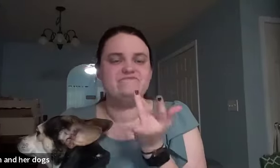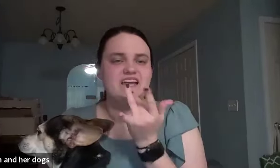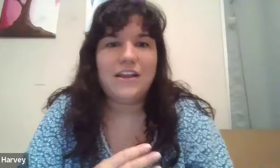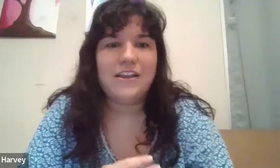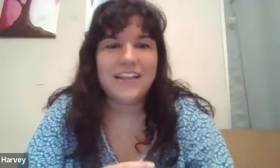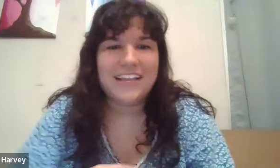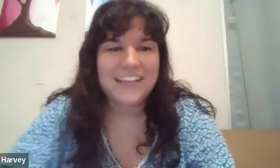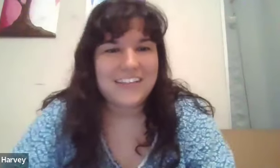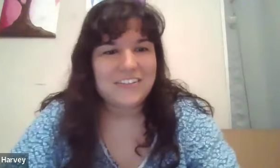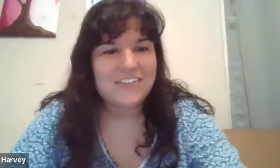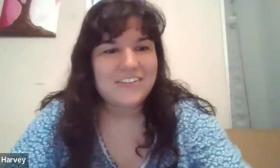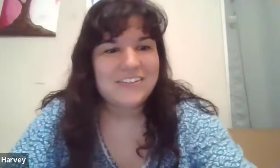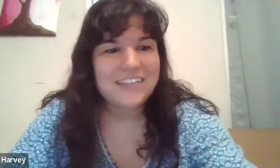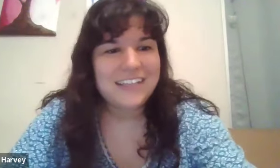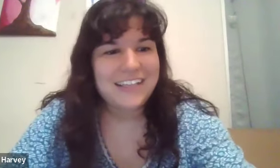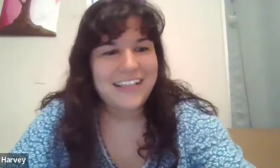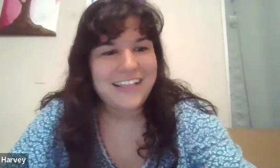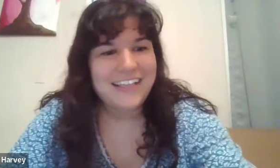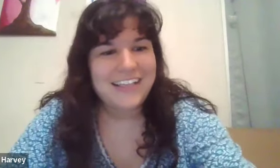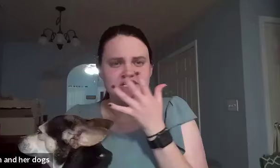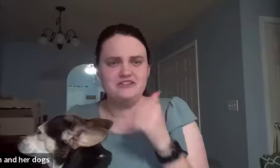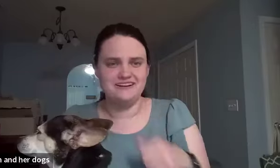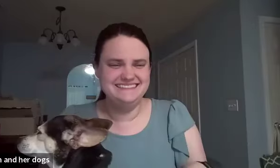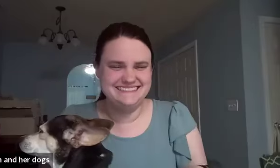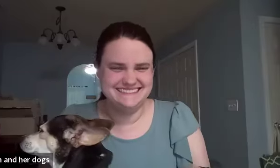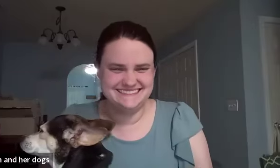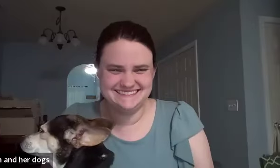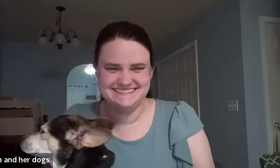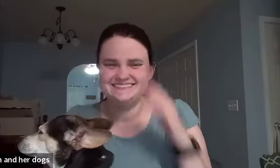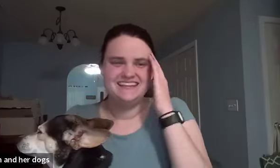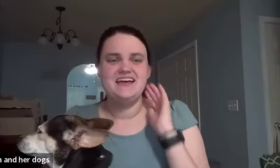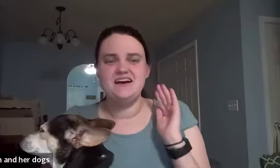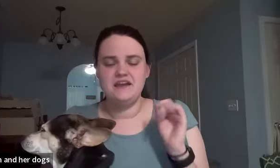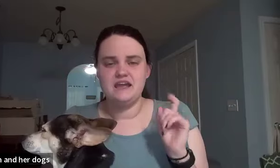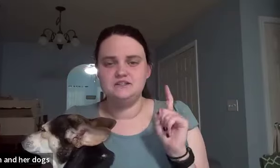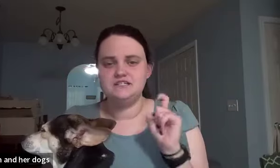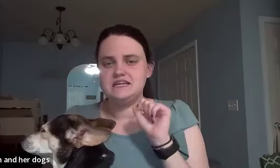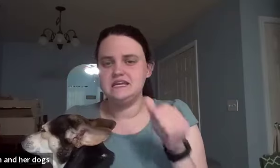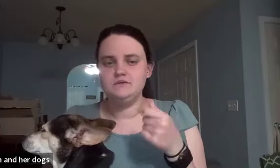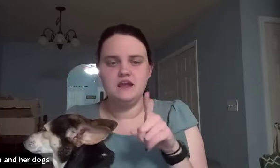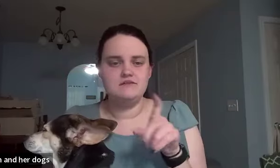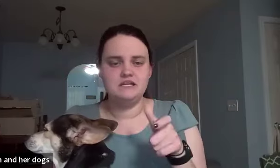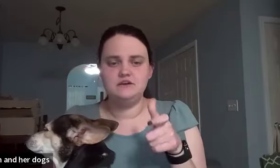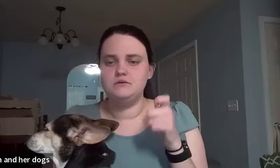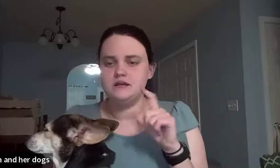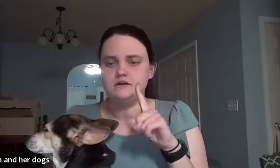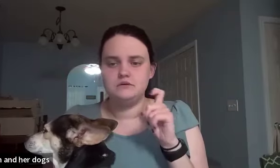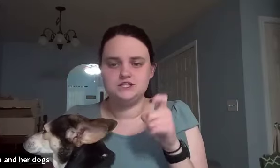Yeah. Favorite color. Yep. Very close to each other. Okay. Does anyone have any quick